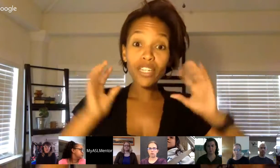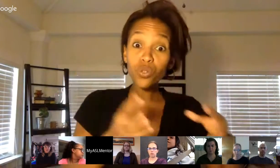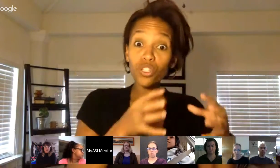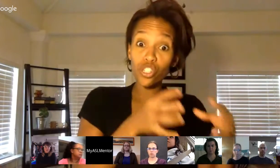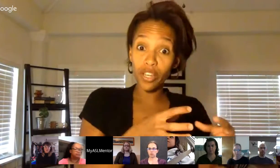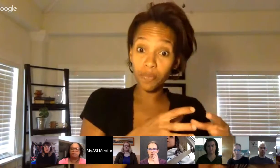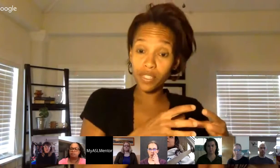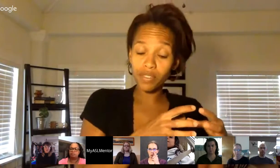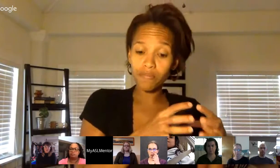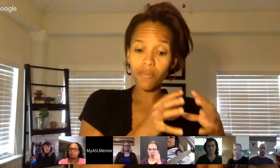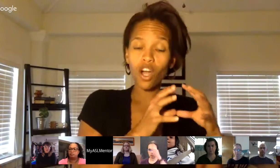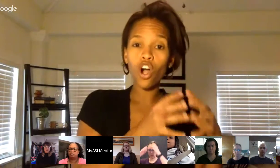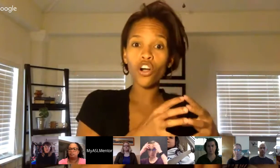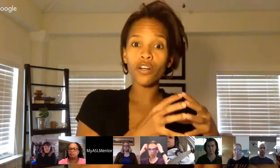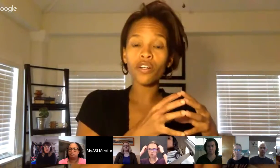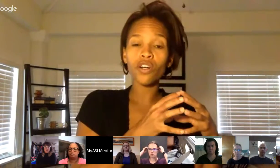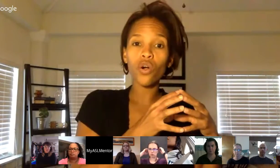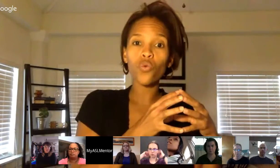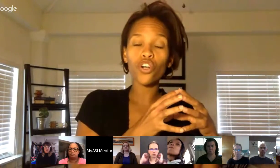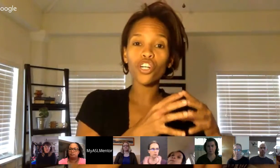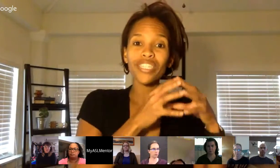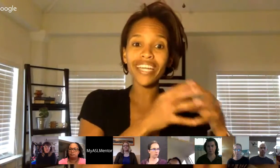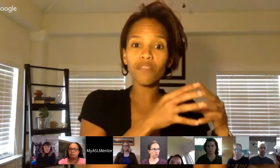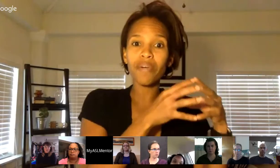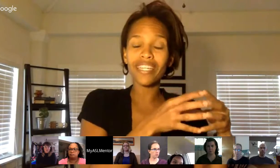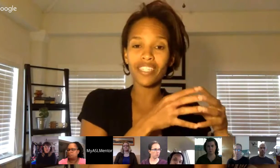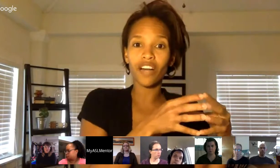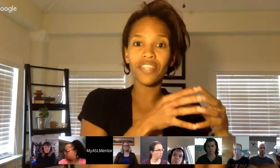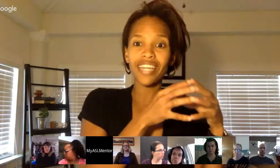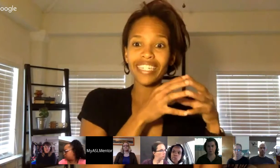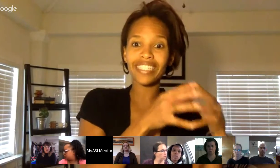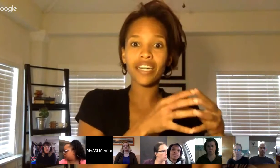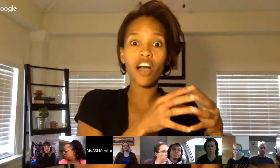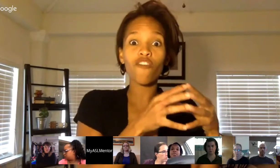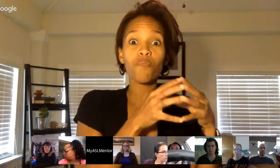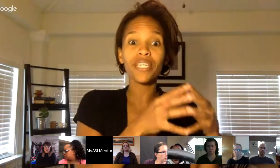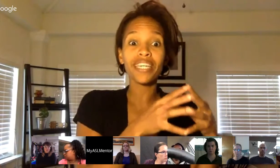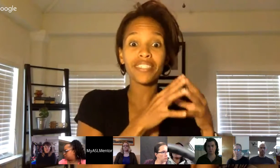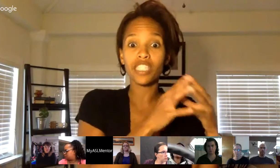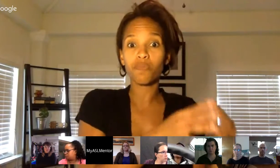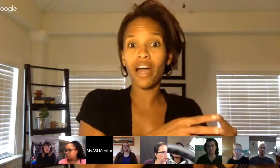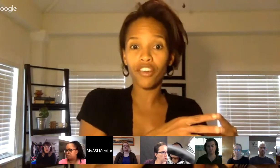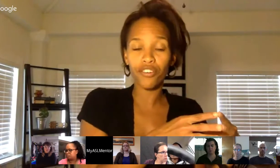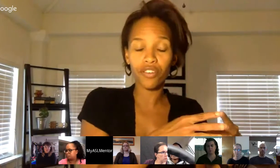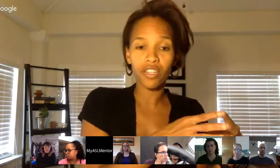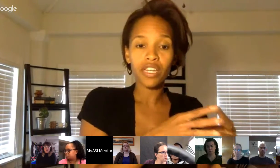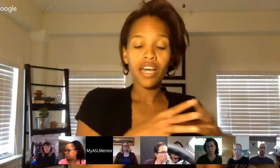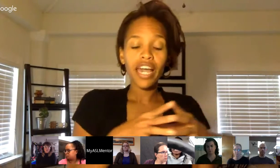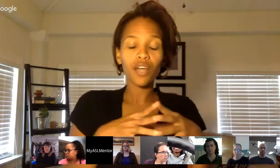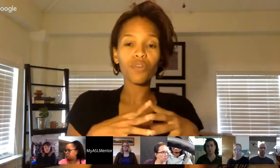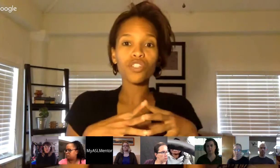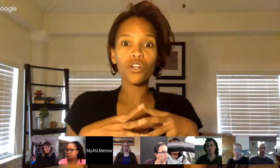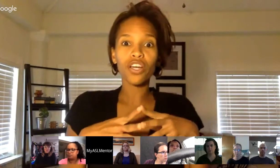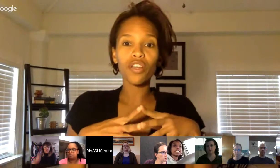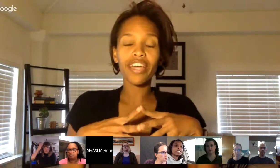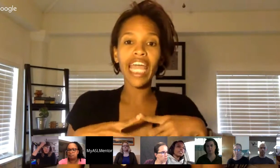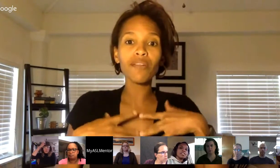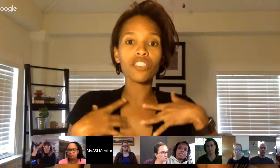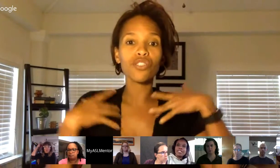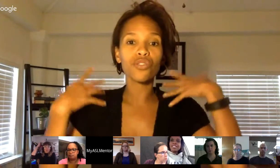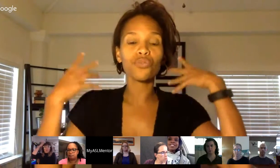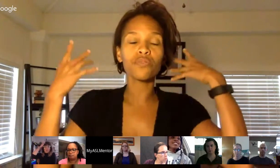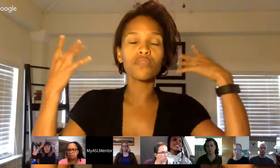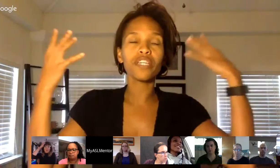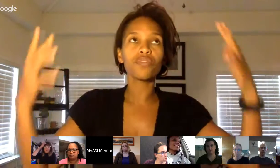My mentorships were created based on this idea of being inspired. It